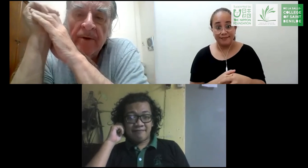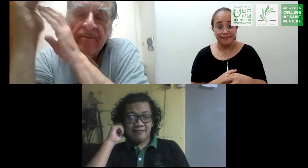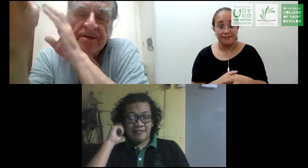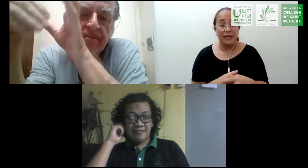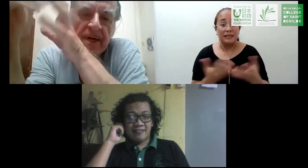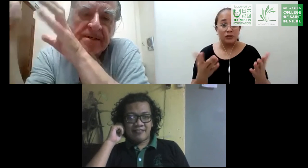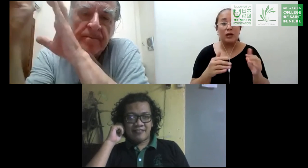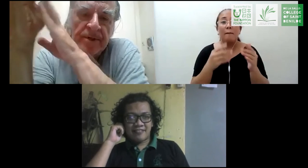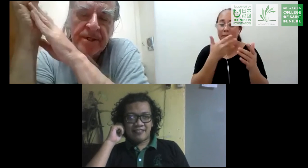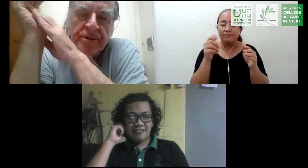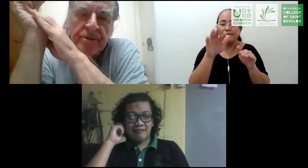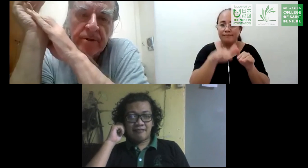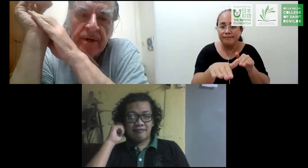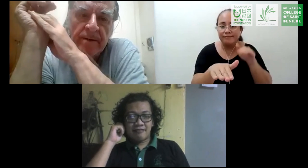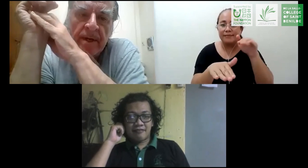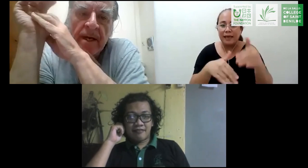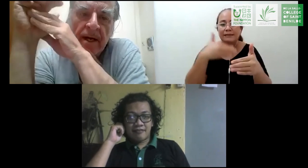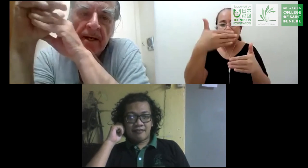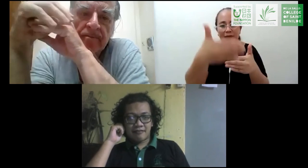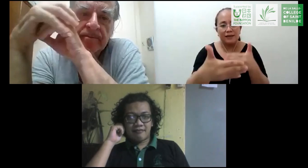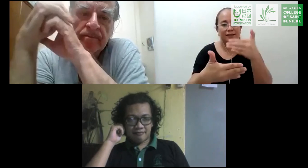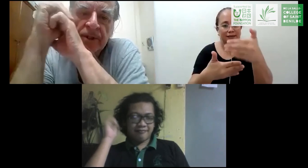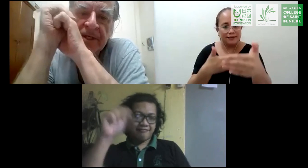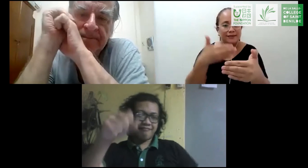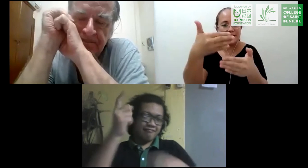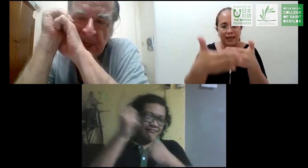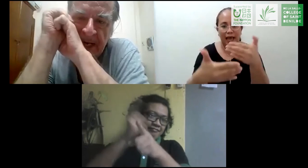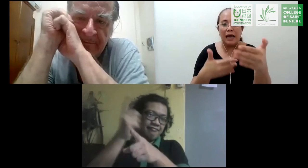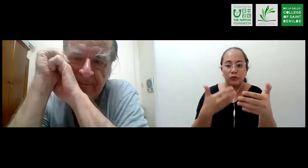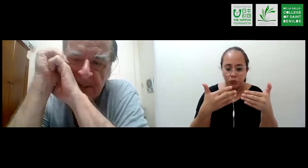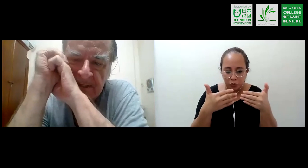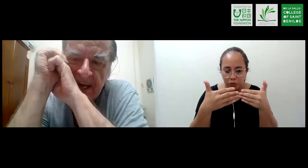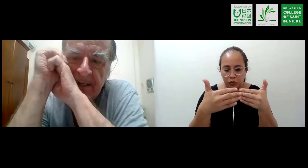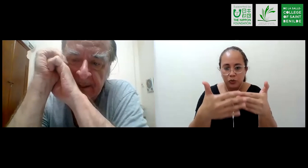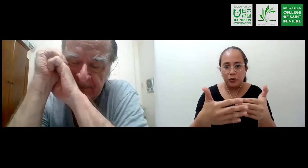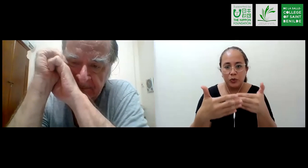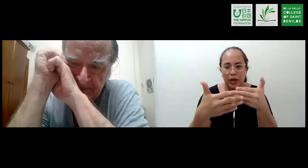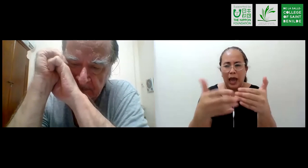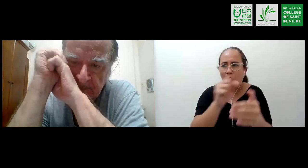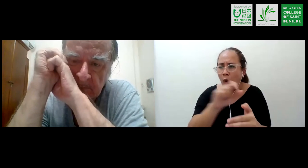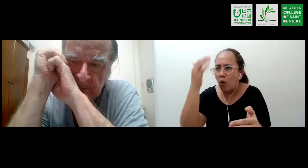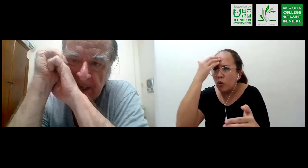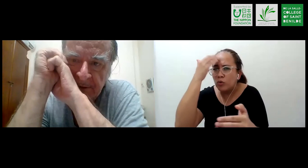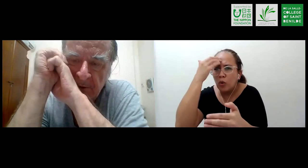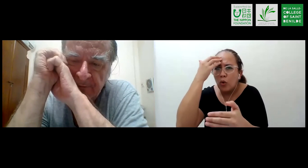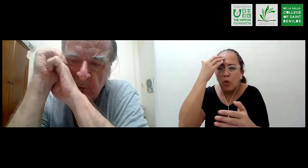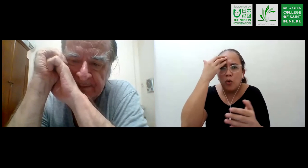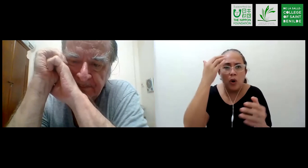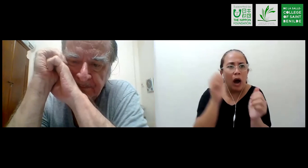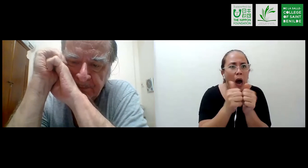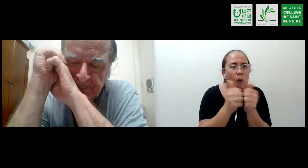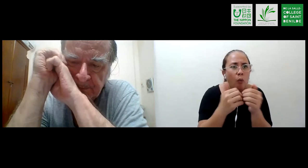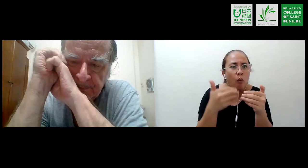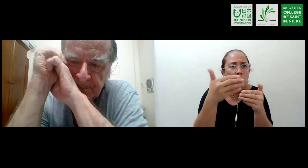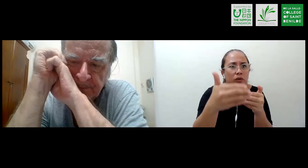When you have a step-by-step procedure, you can proceed and everybody knows exactly how to go forward.